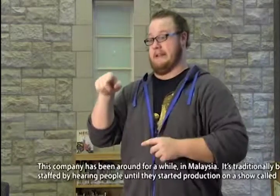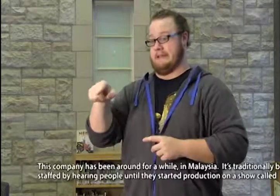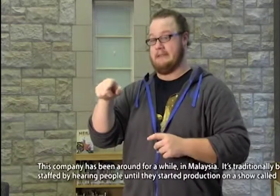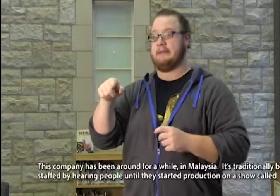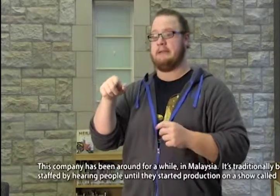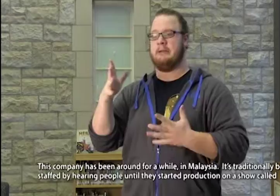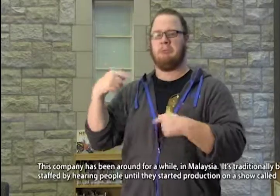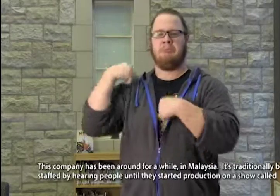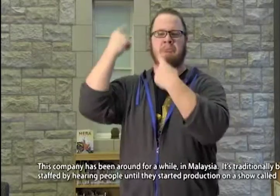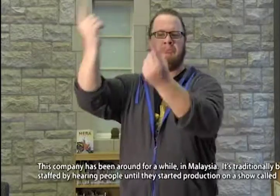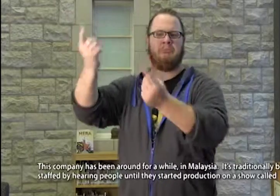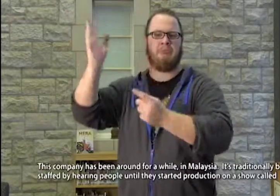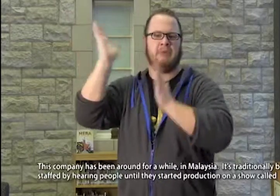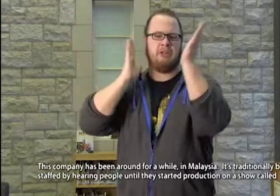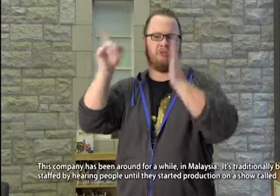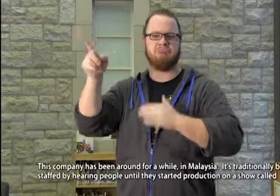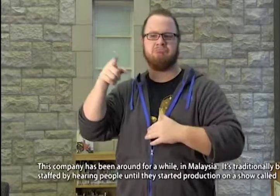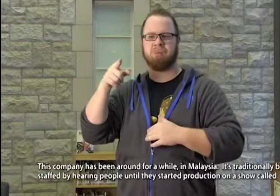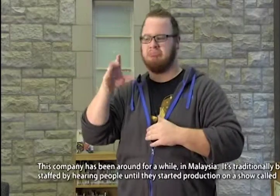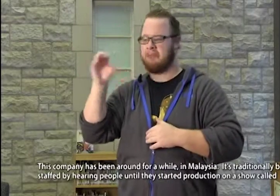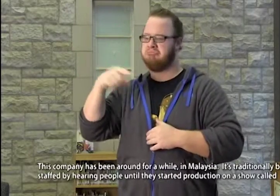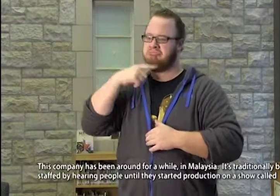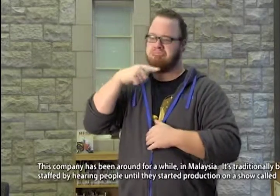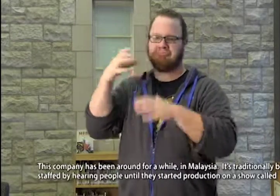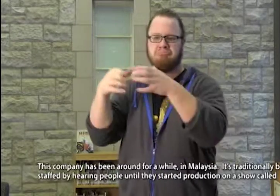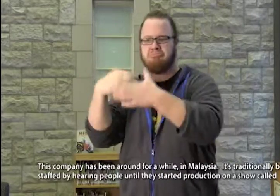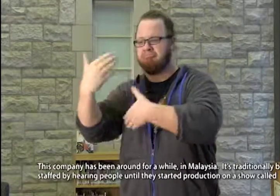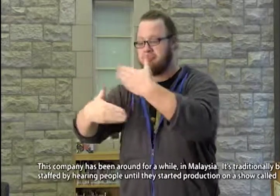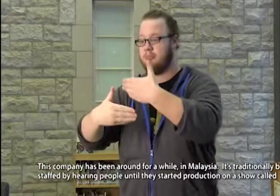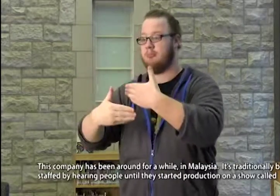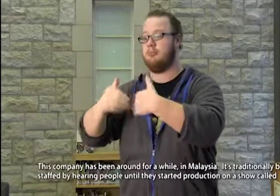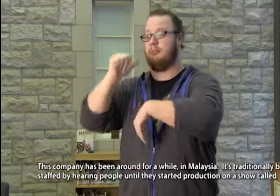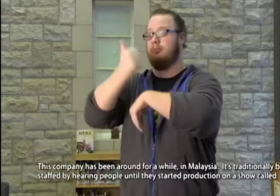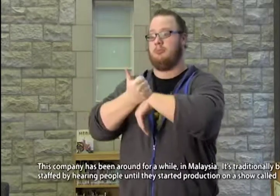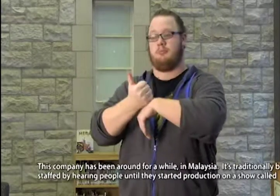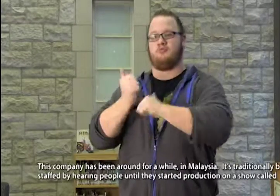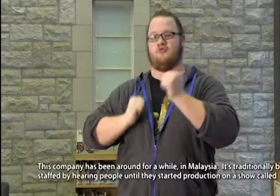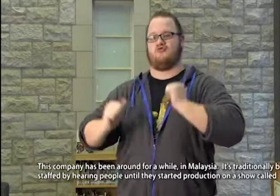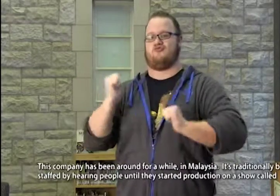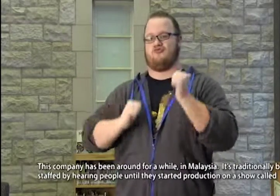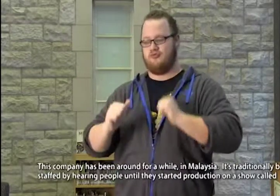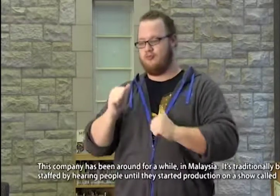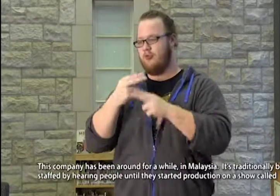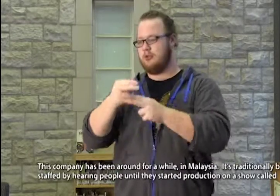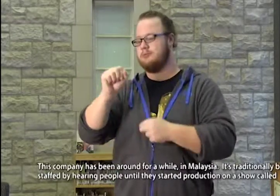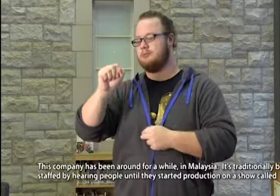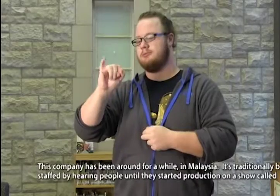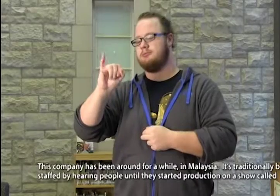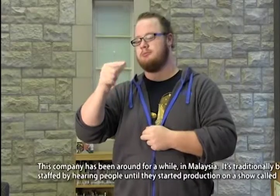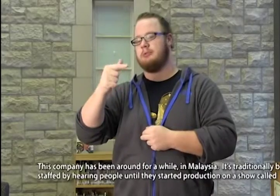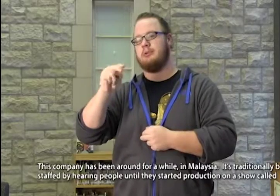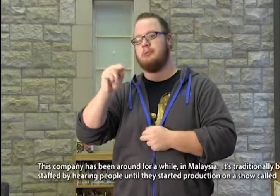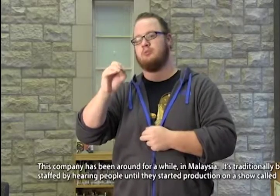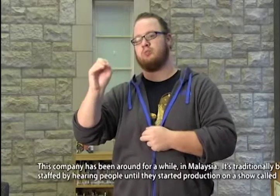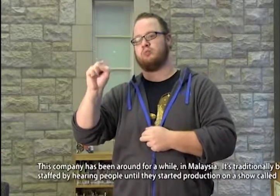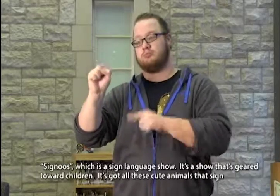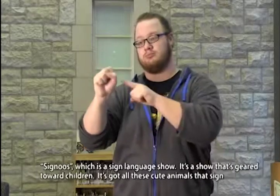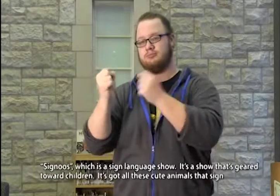And this company's been around for a while in Malaysia, and it's traditionally been staffed by hearing people until they started production on a show called